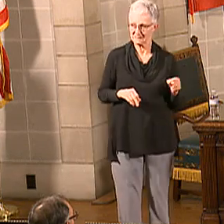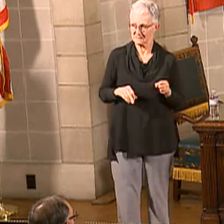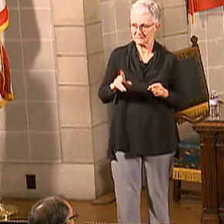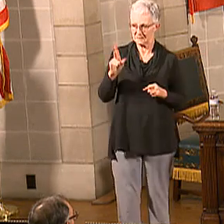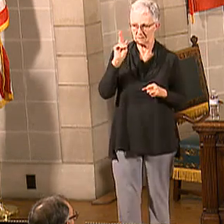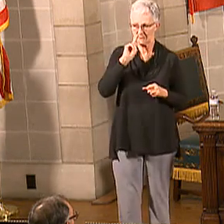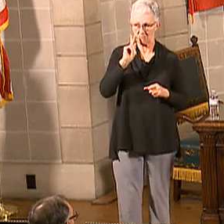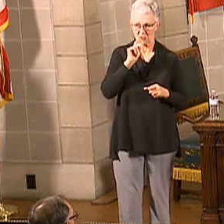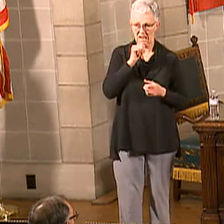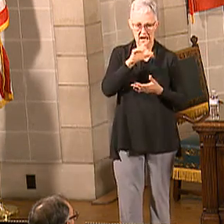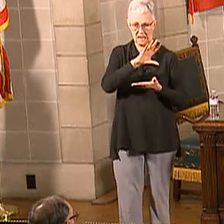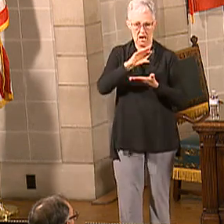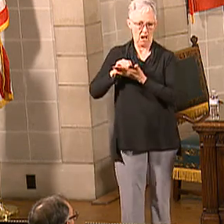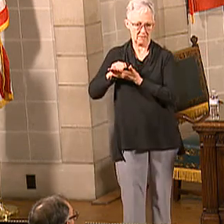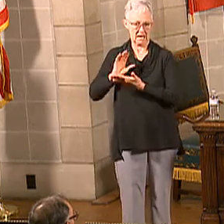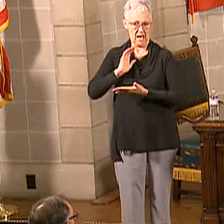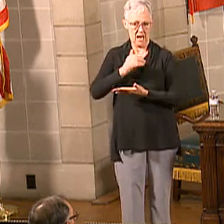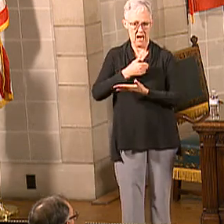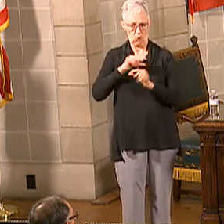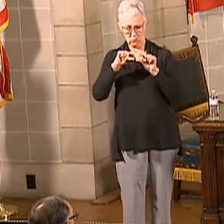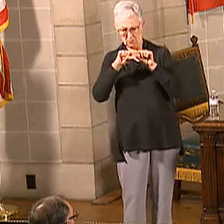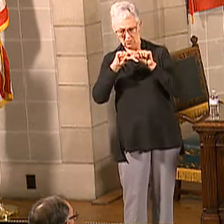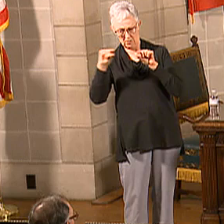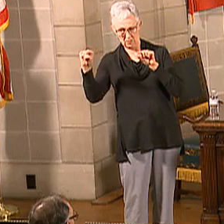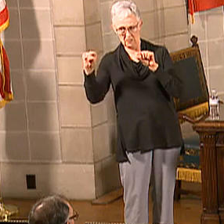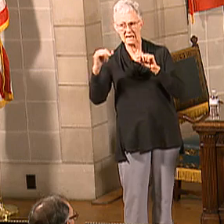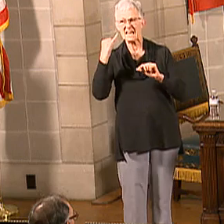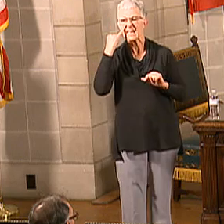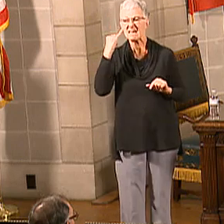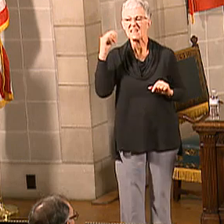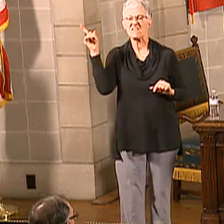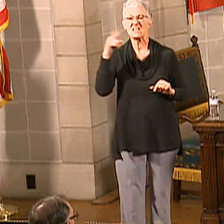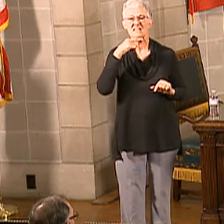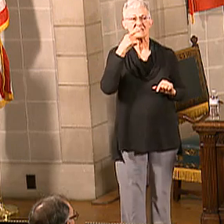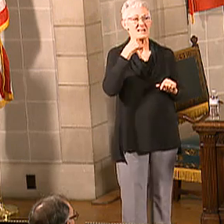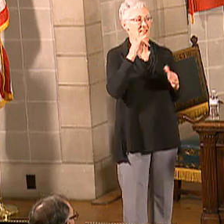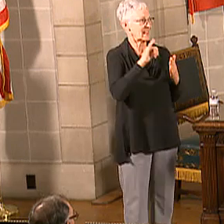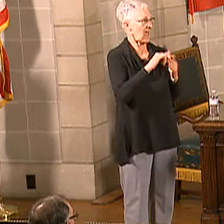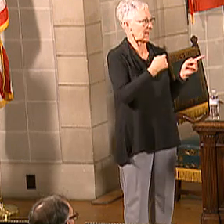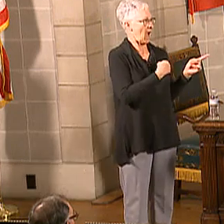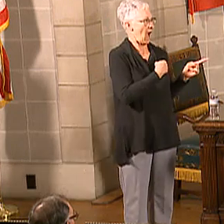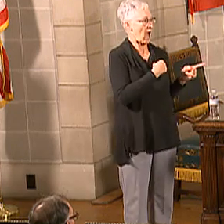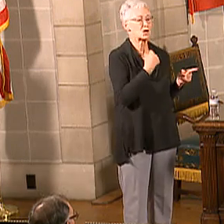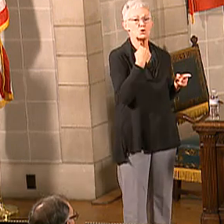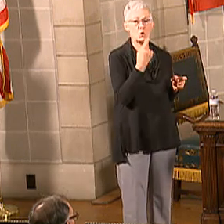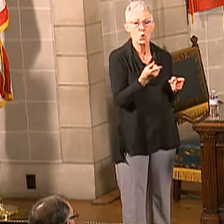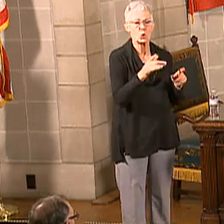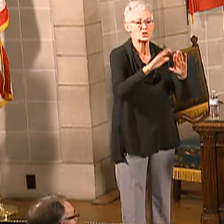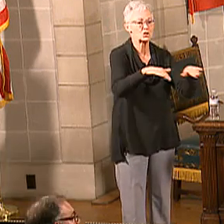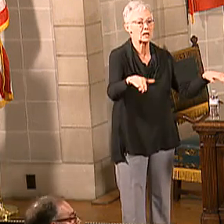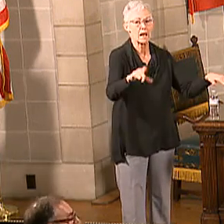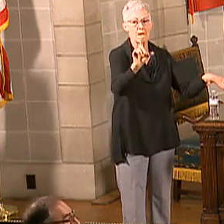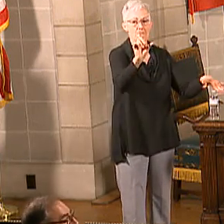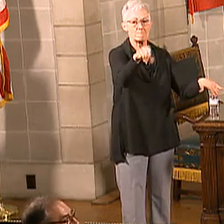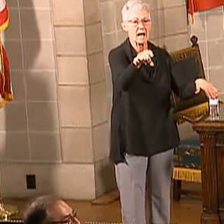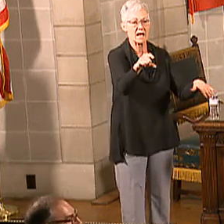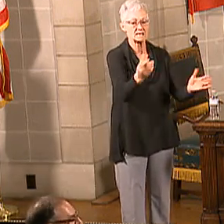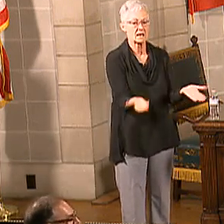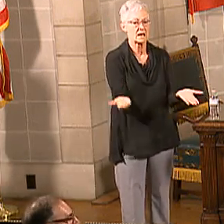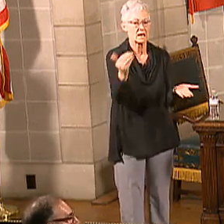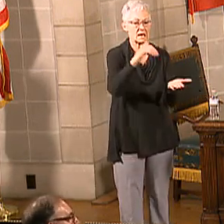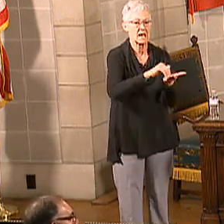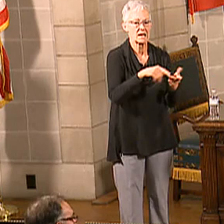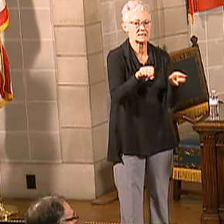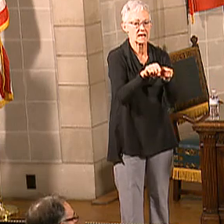that are coming out for us. So, but if it says something about me making kids repeat a grade next fall, that's not true. That was the April Fool's joke from